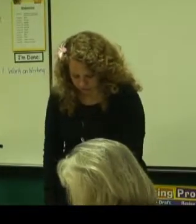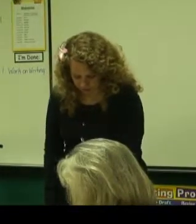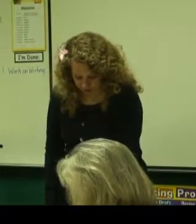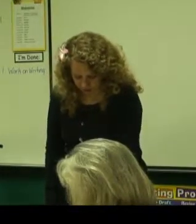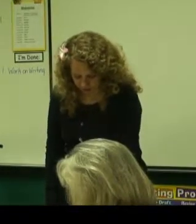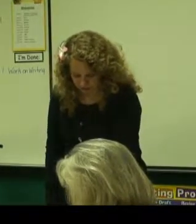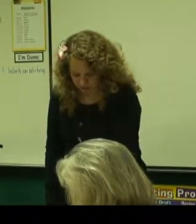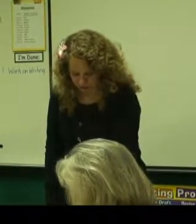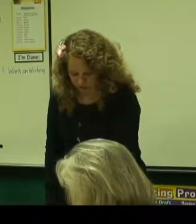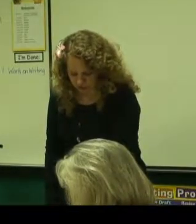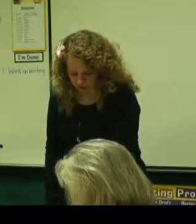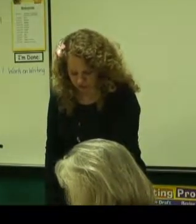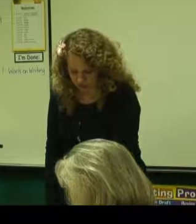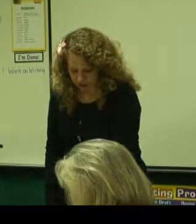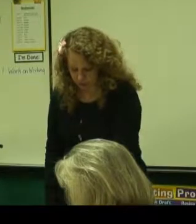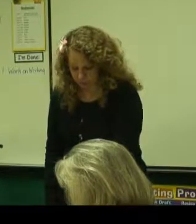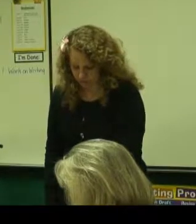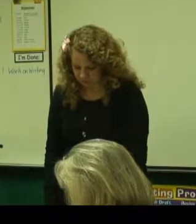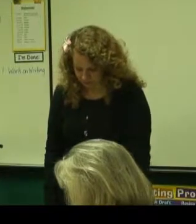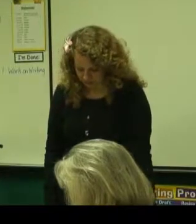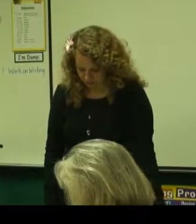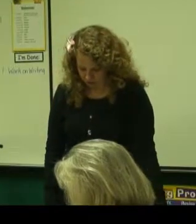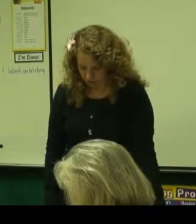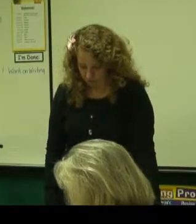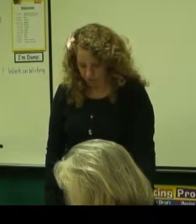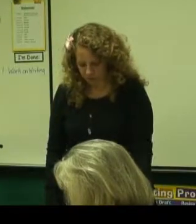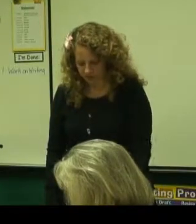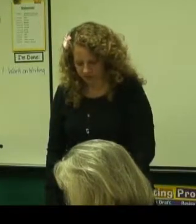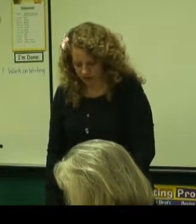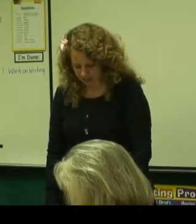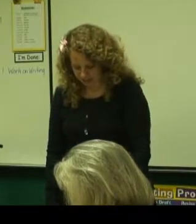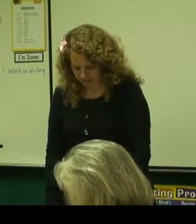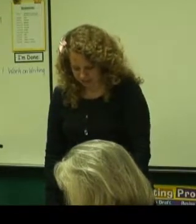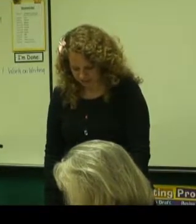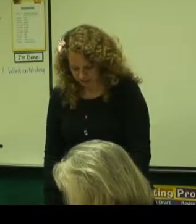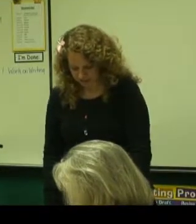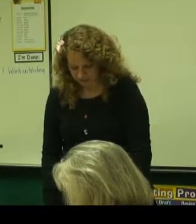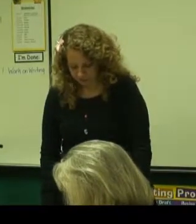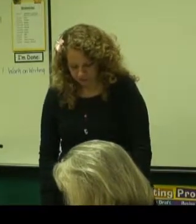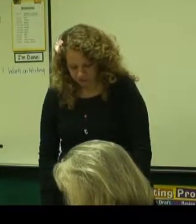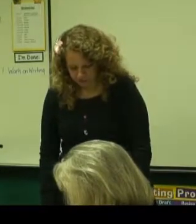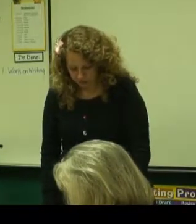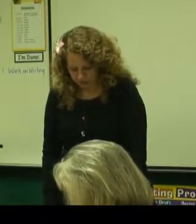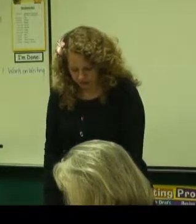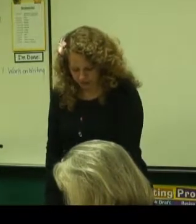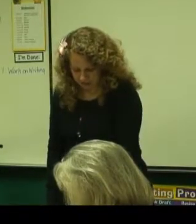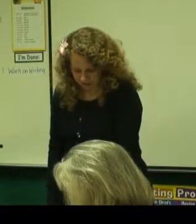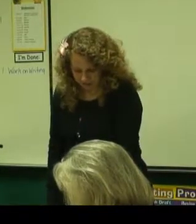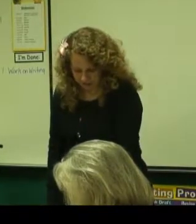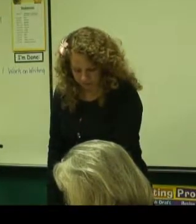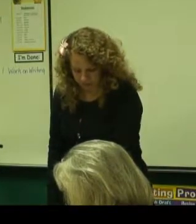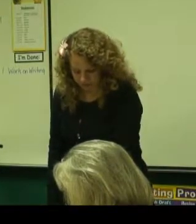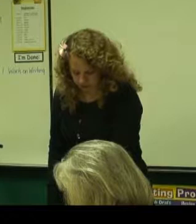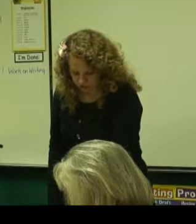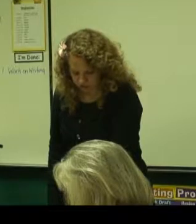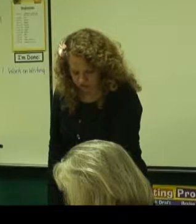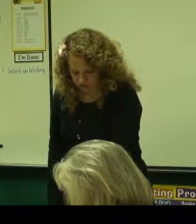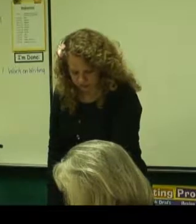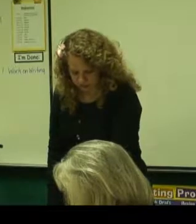of not. So not either comes before the verb or at the end of the sentence. So it says, for the English sentence, it would